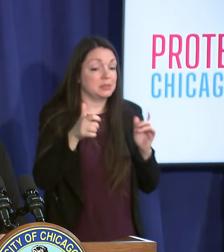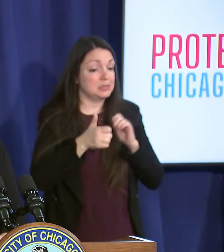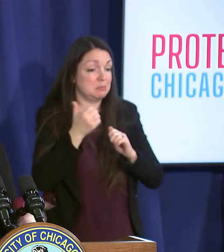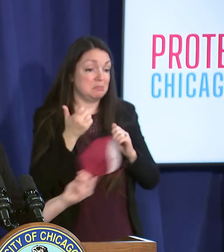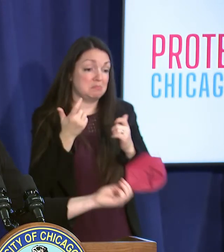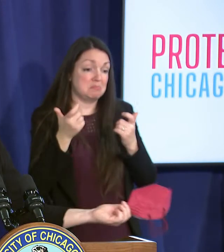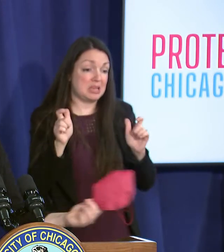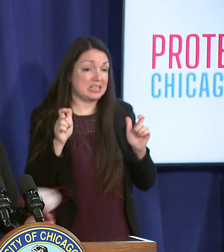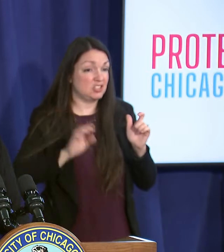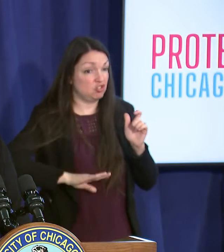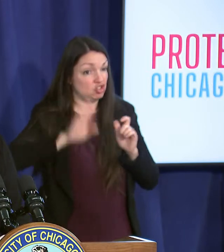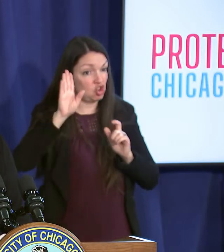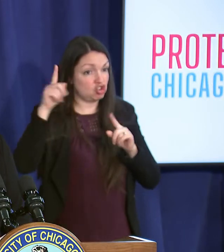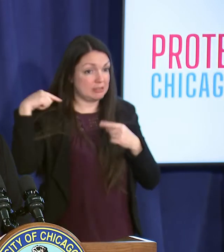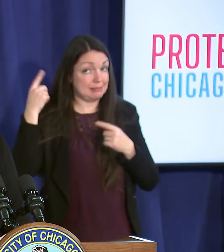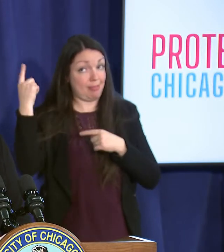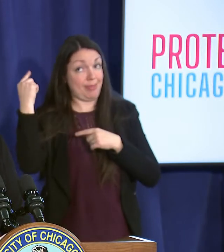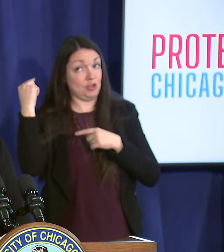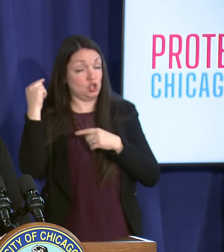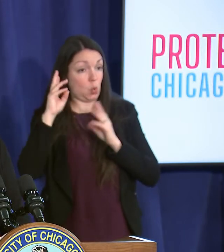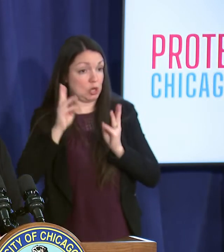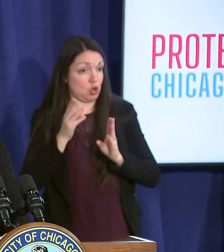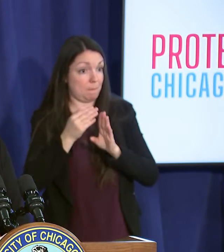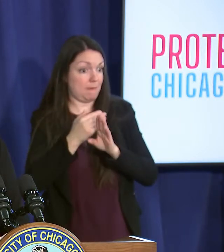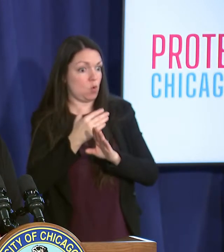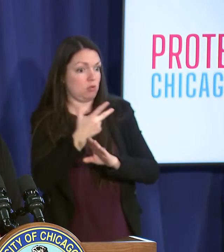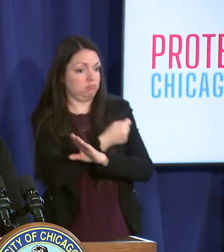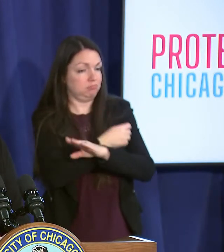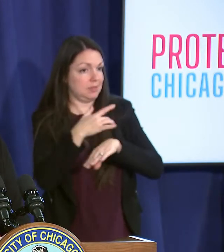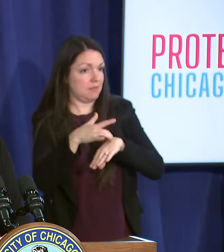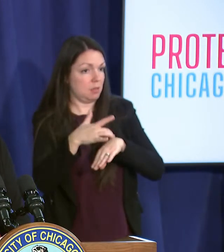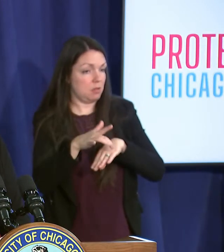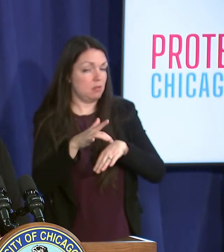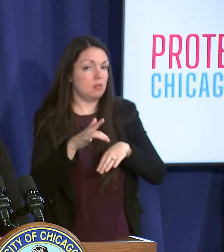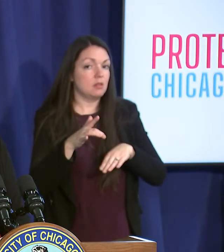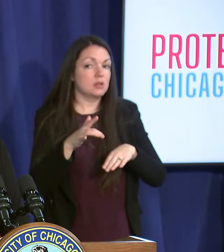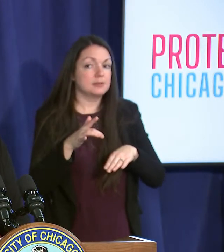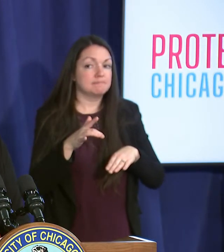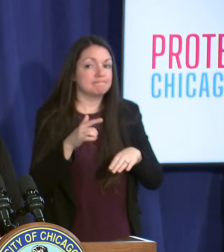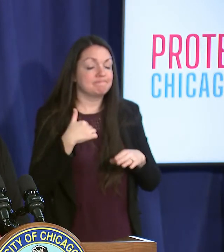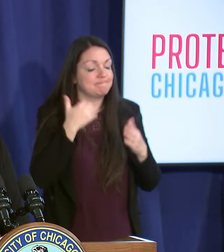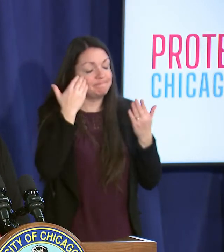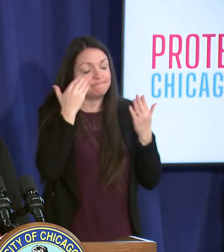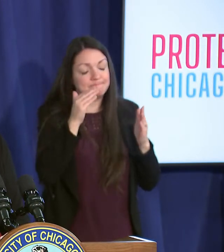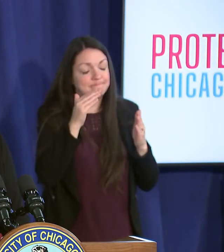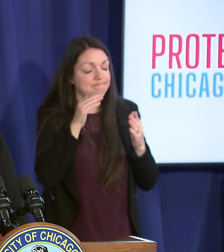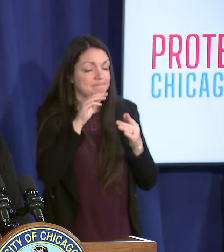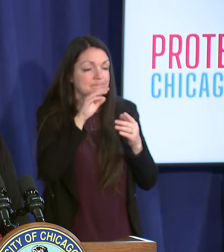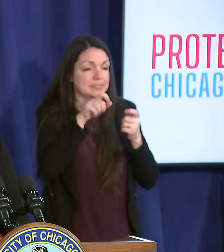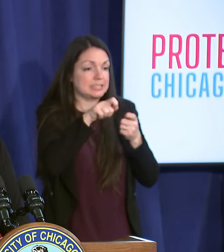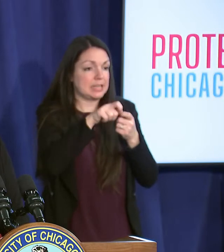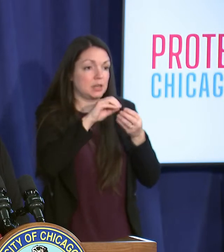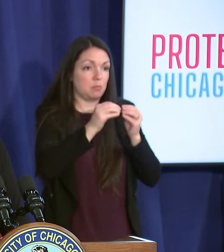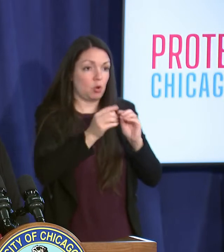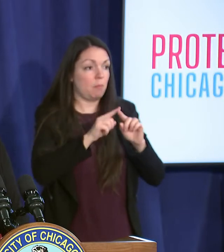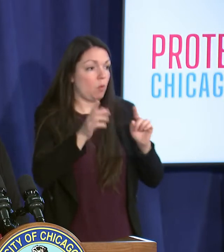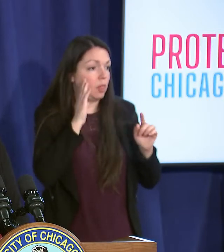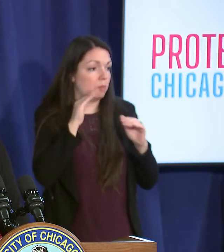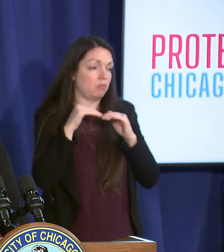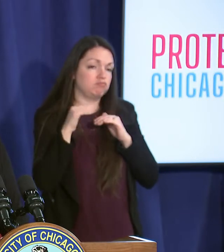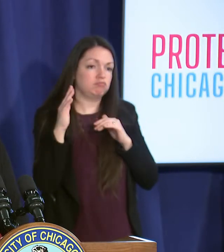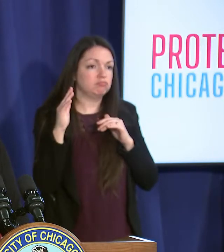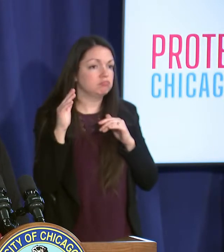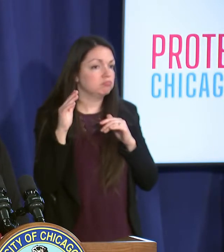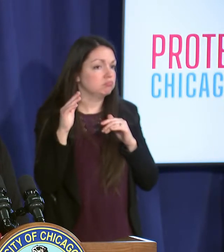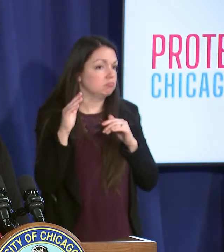we've had since last winter before vaccines were available. So, I don't have the exact numbers there, but it will be hundreds